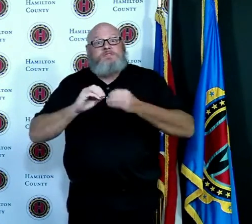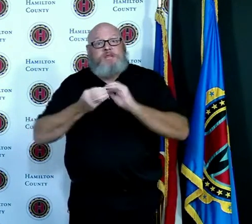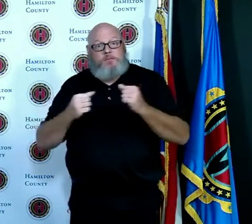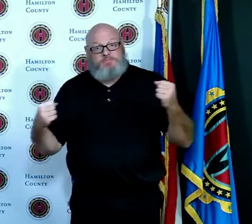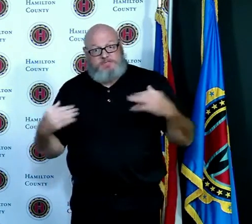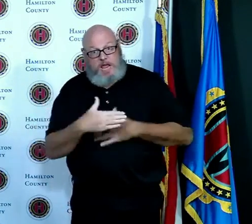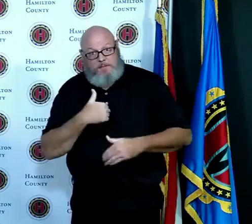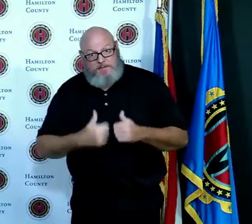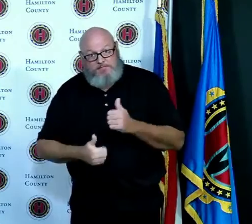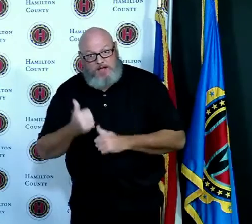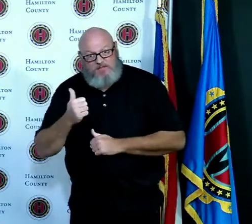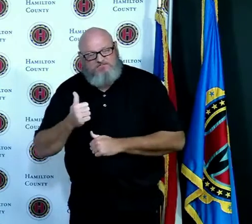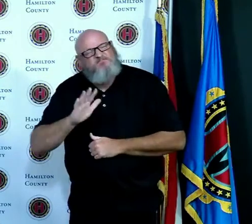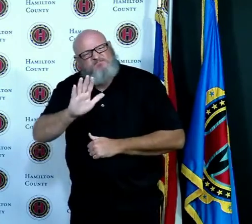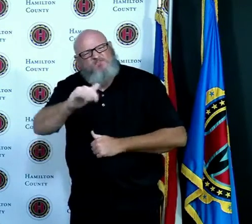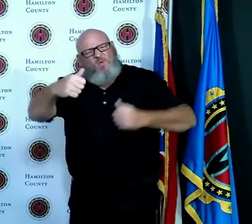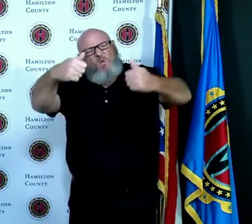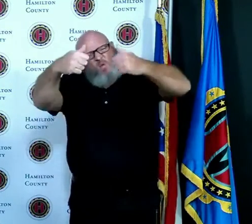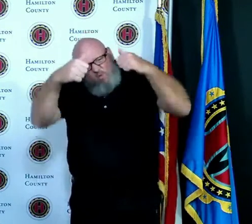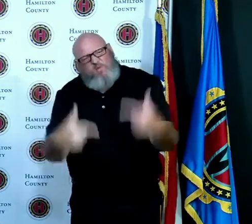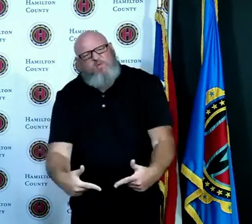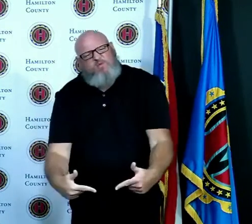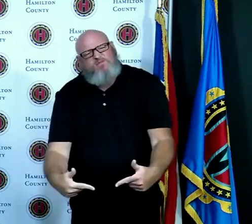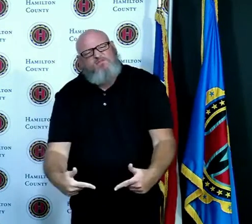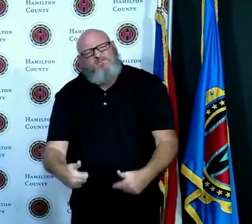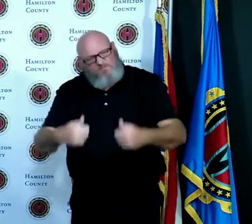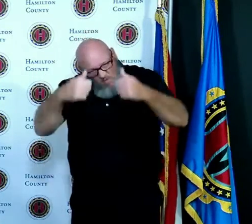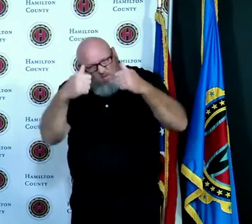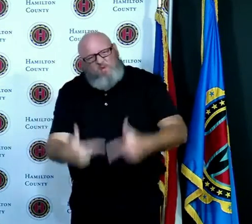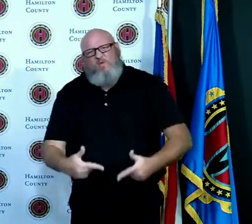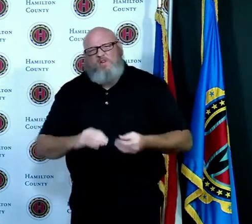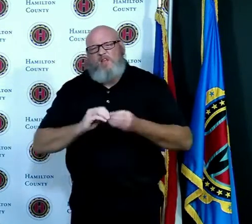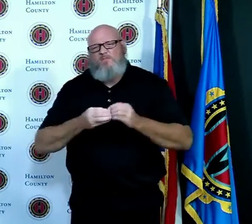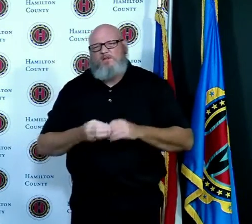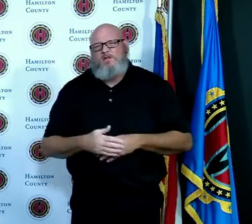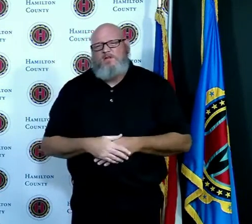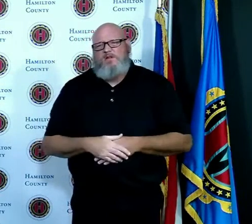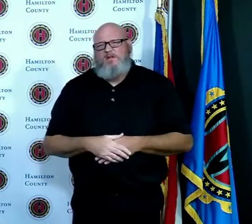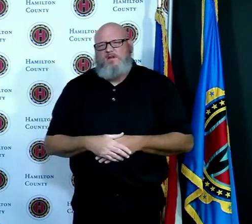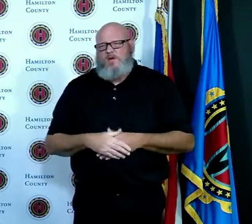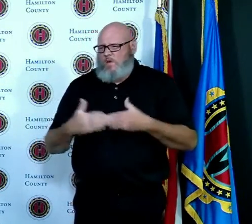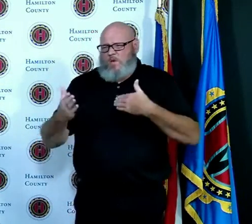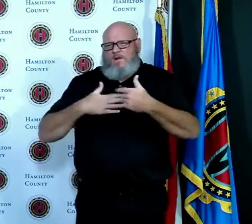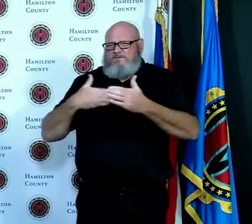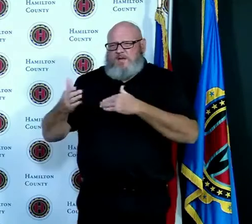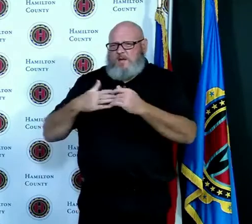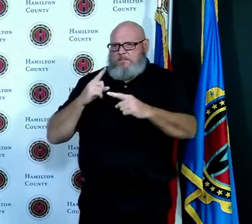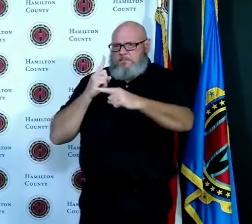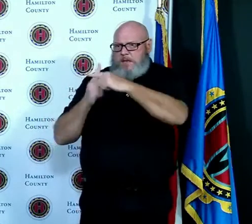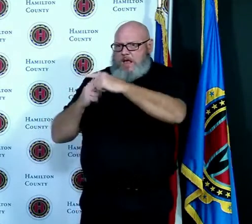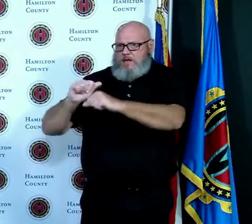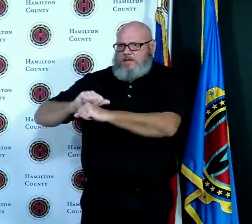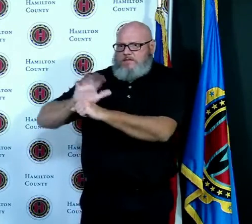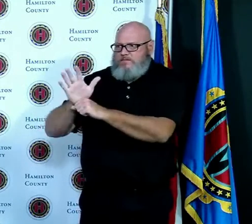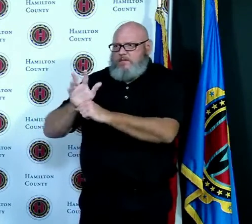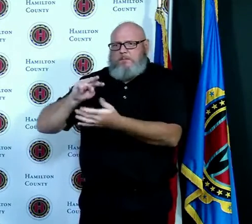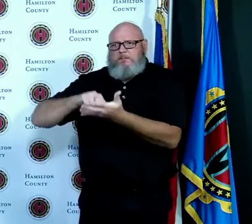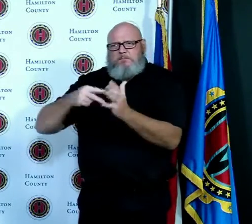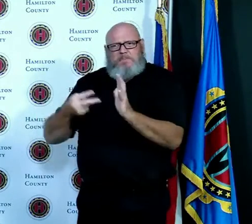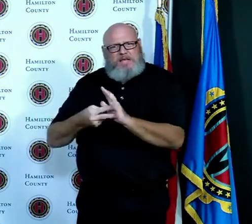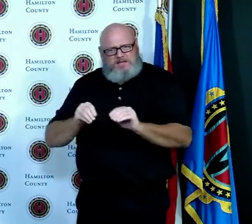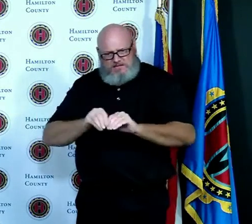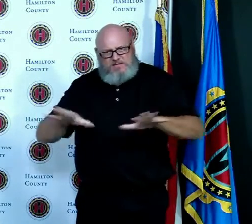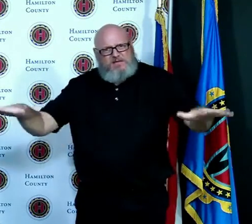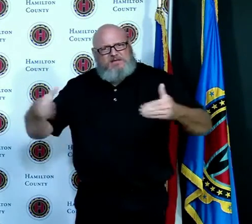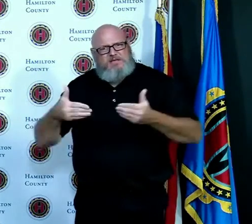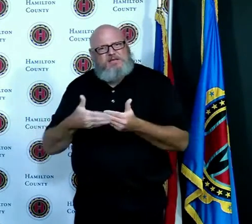important because they tell us how much COVID there is in our community. It's a lot easier to get COVID if there's a lot of cases of COVID within our community. But, you